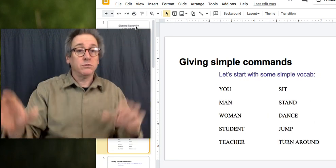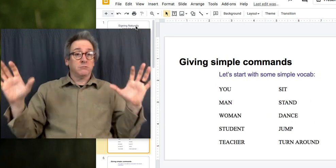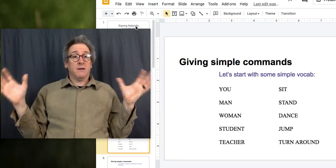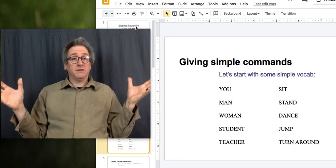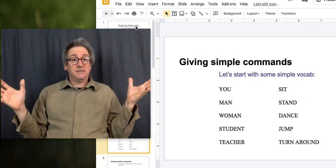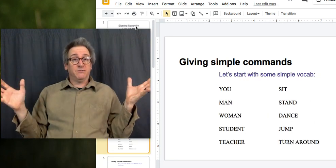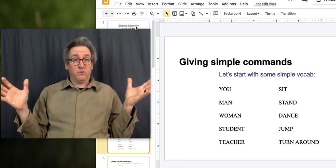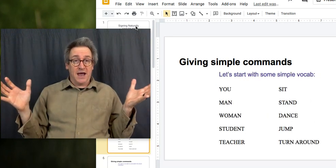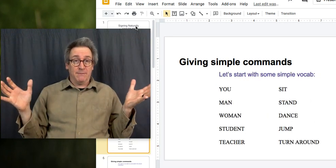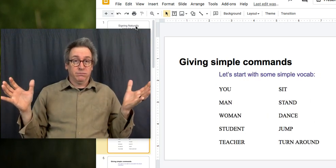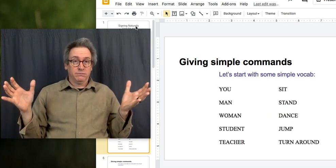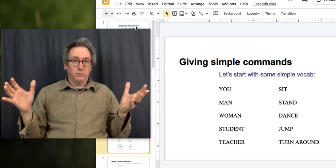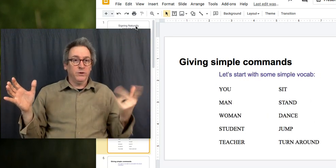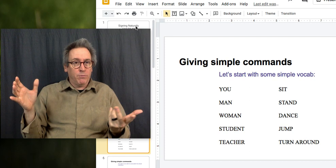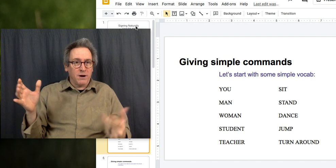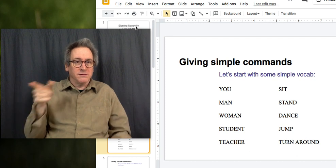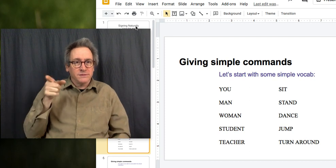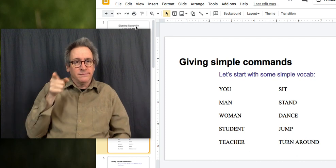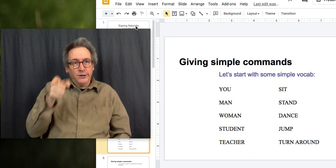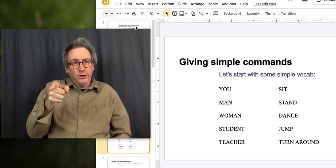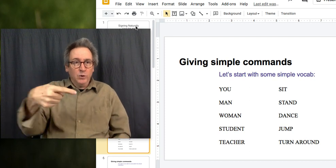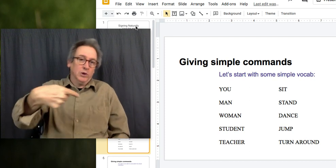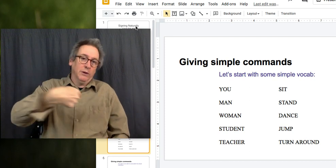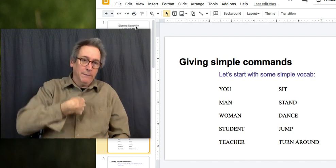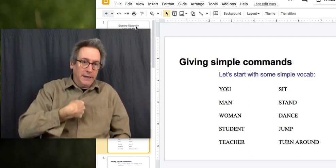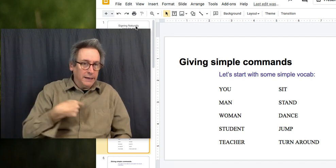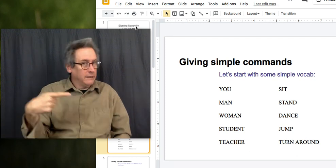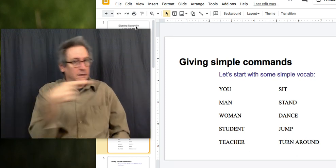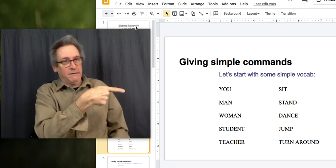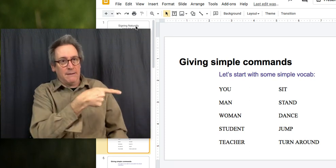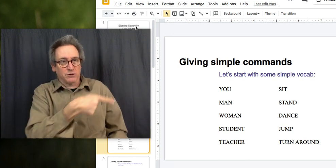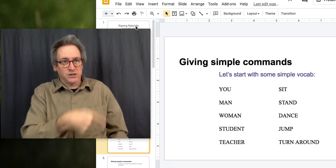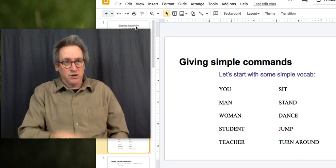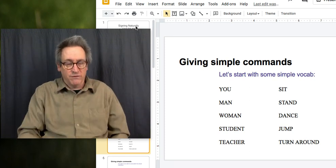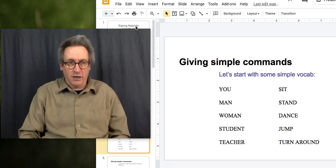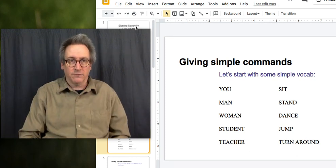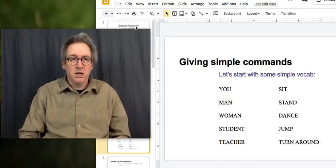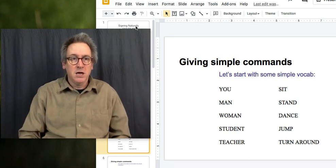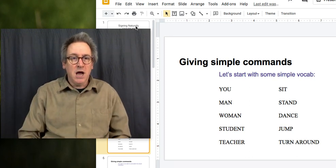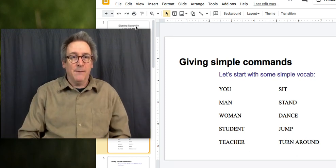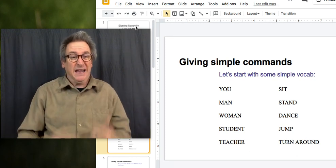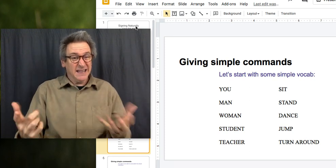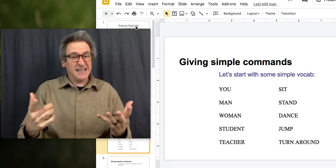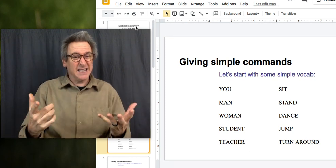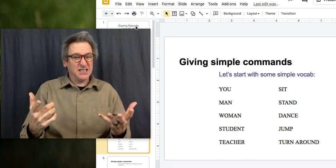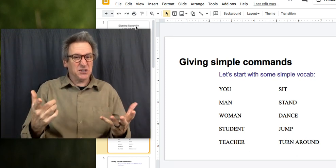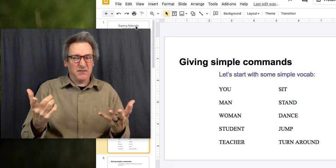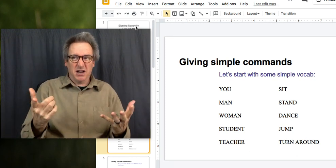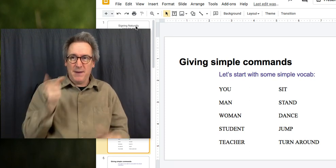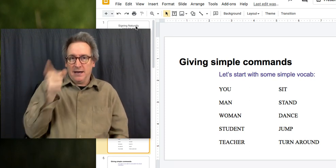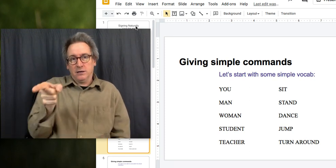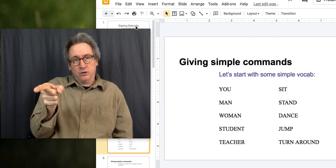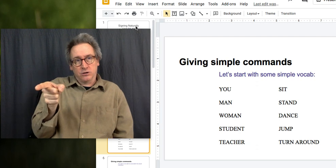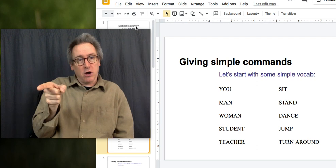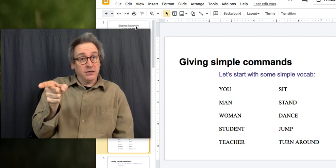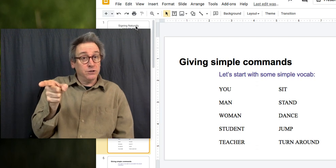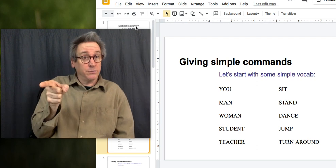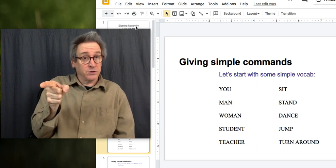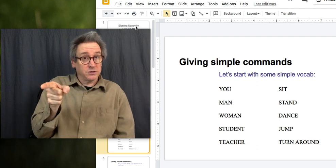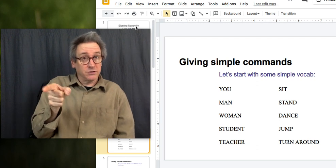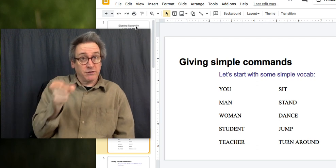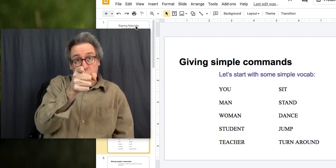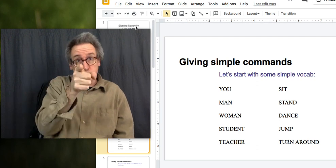So a couple of simple vocab. We know pronouns, you, me, that person over there. In this case, since you're giving a command, you're talking